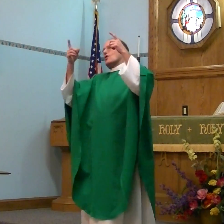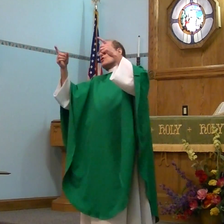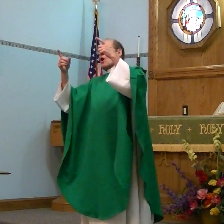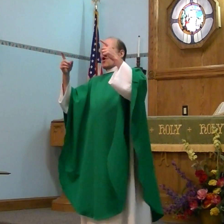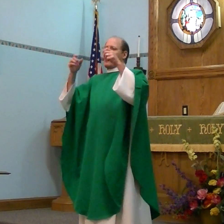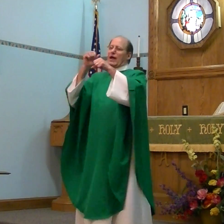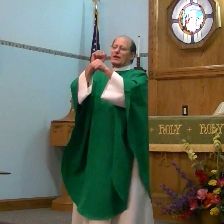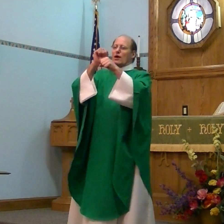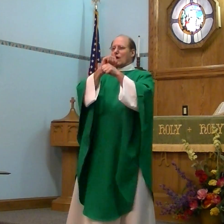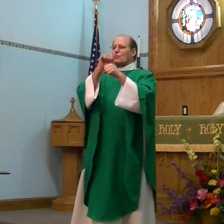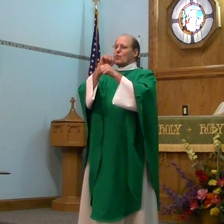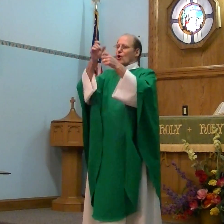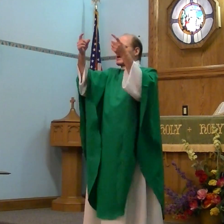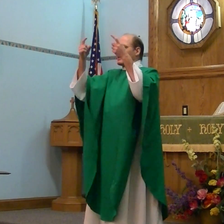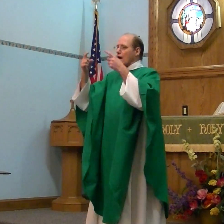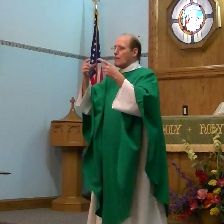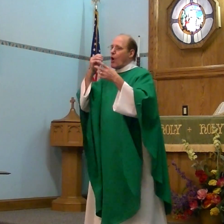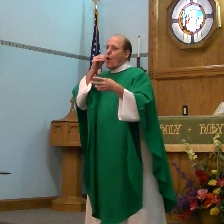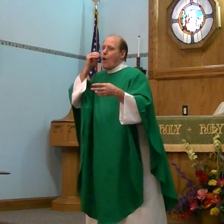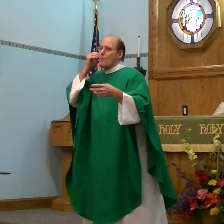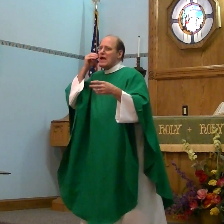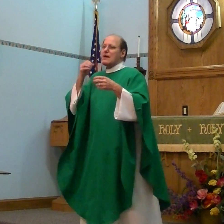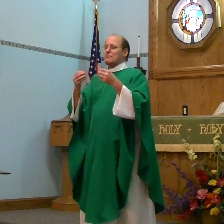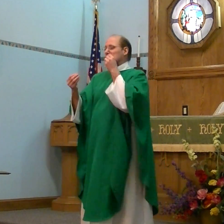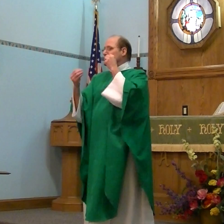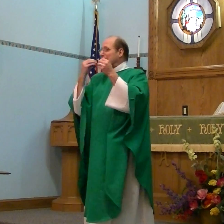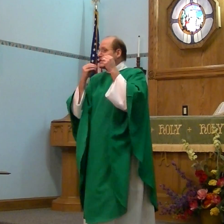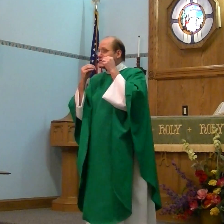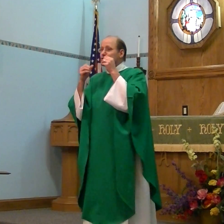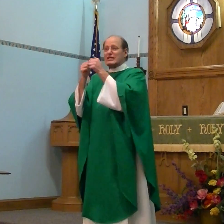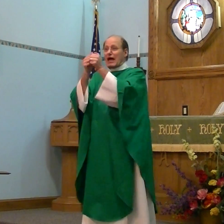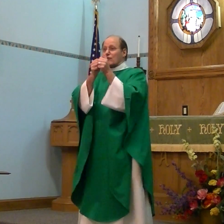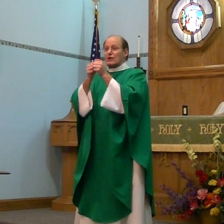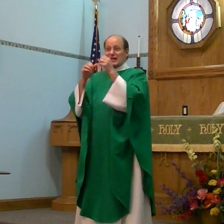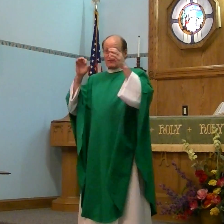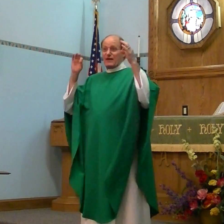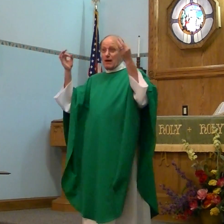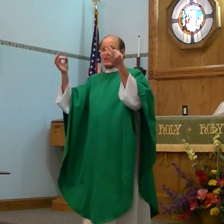go and work and come home, but to eat together as a family.